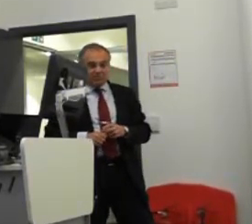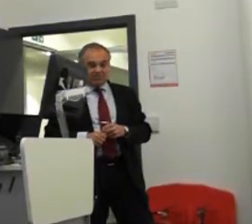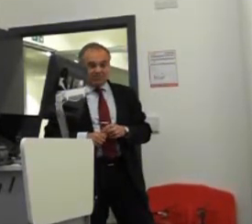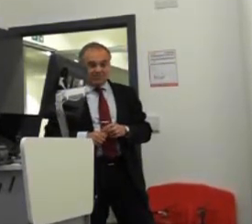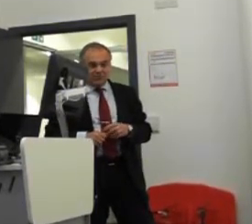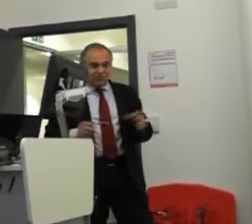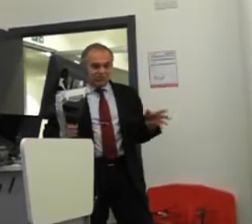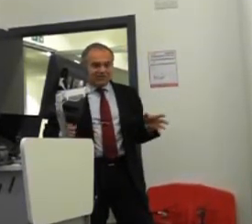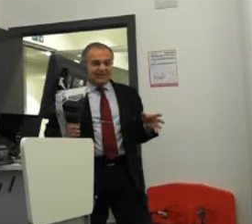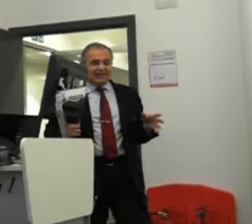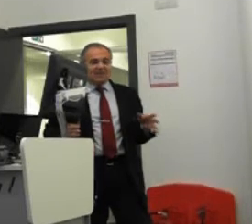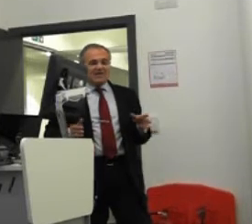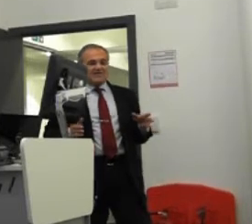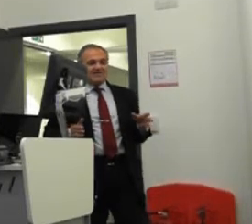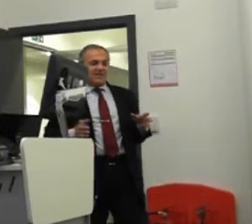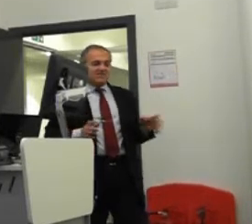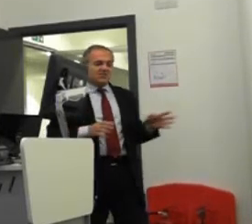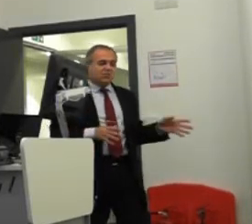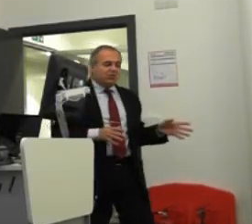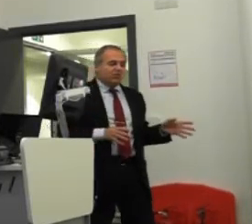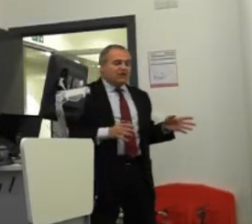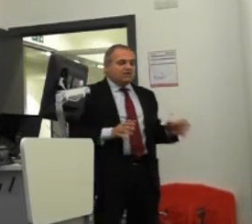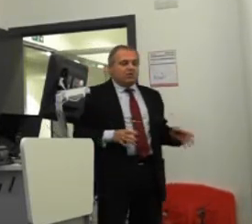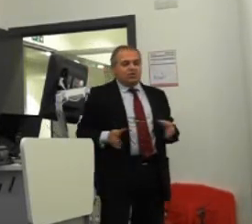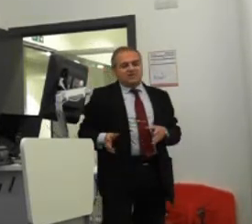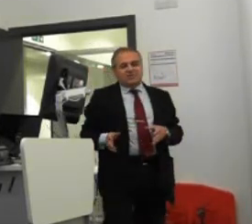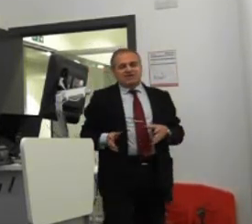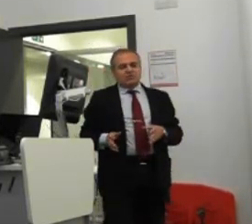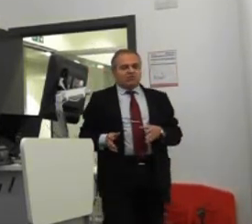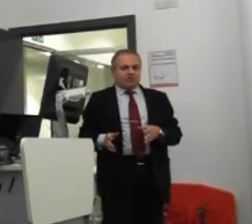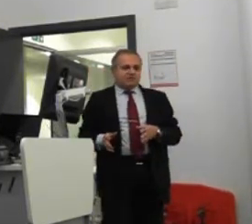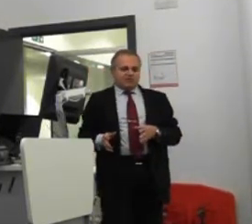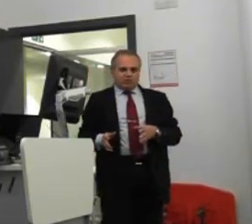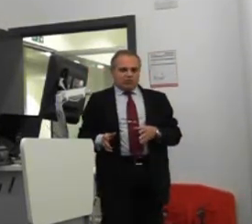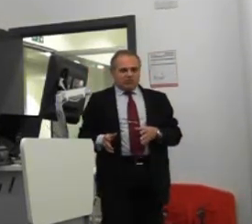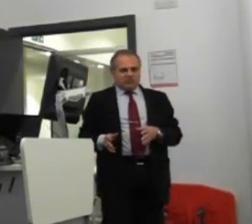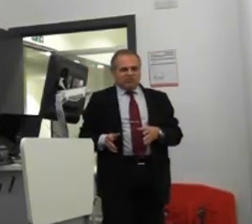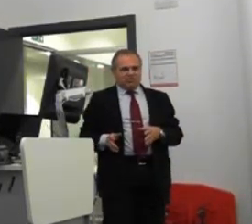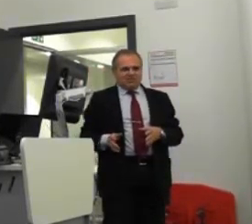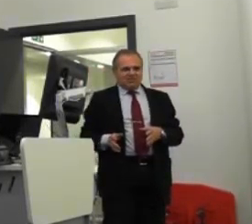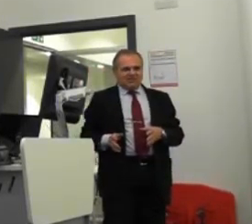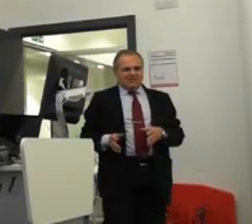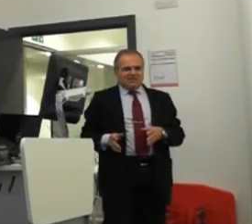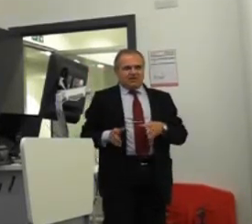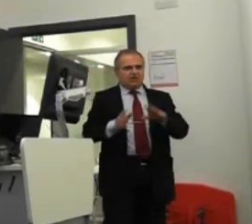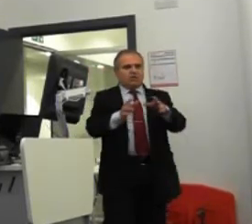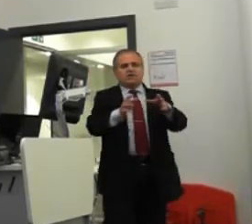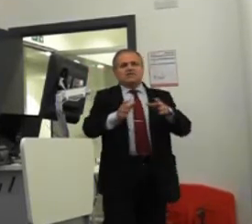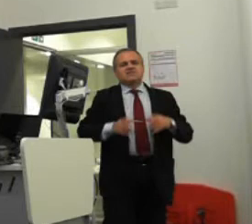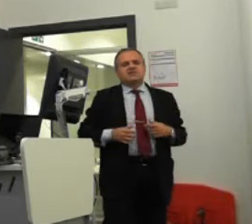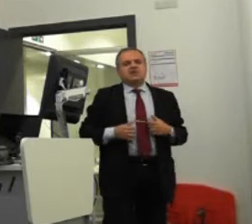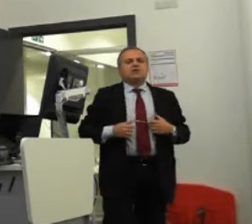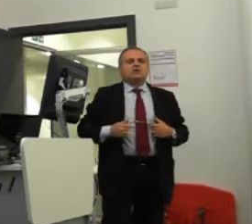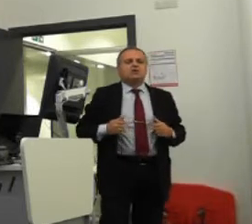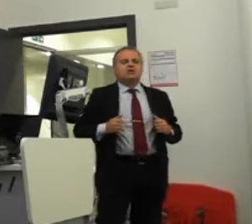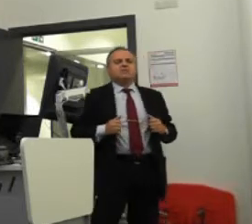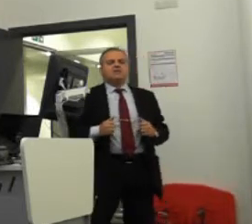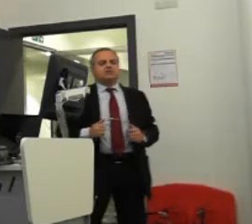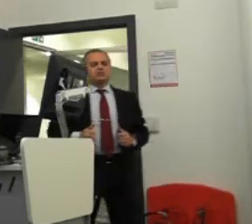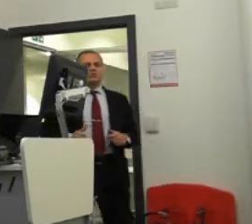so our answer is yes it's doable no it's better to avoid it at all possible stereo stereo uh vision